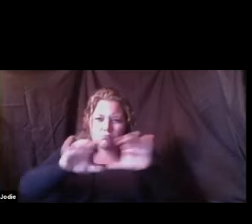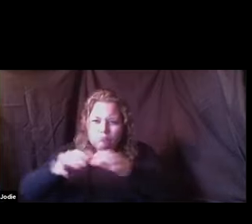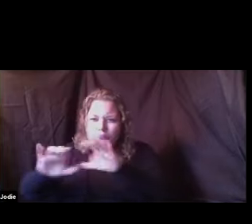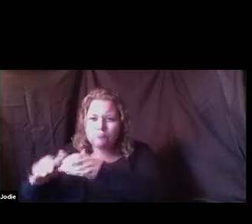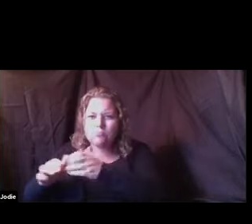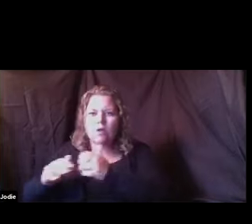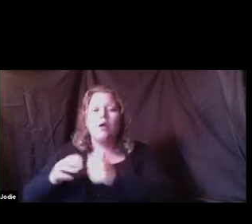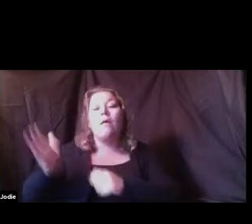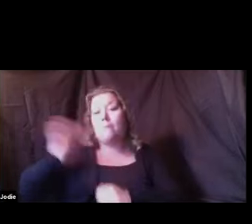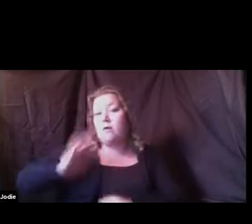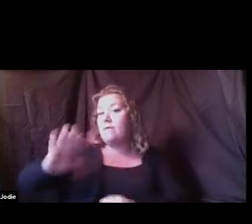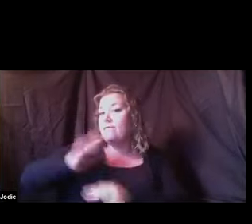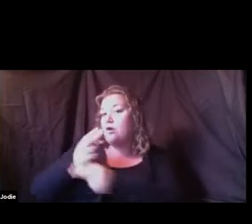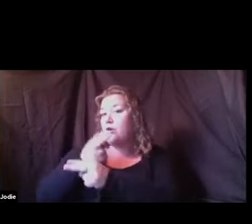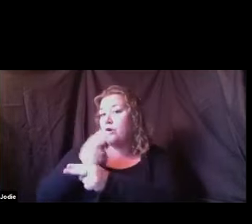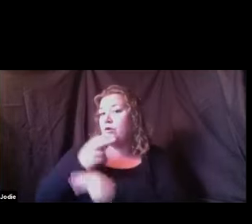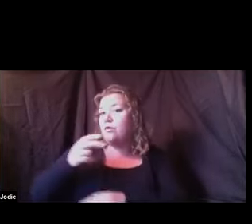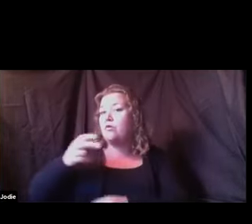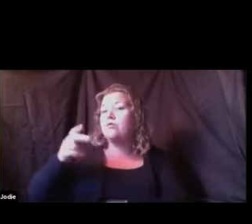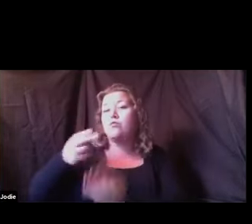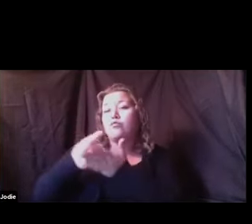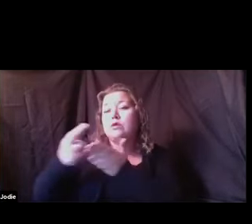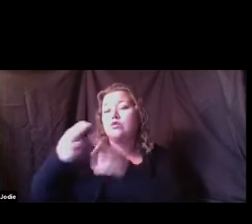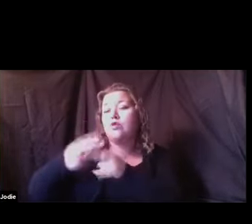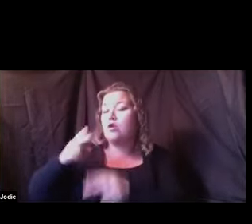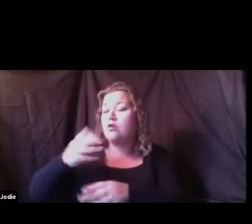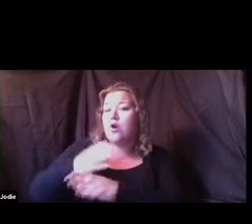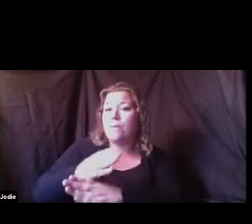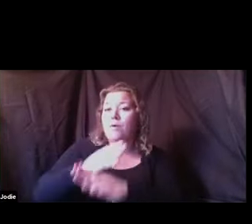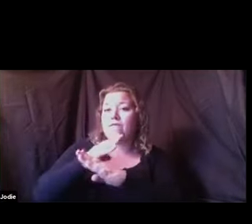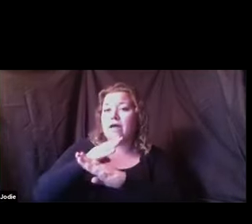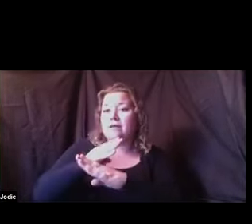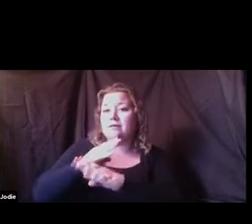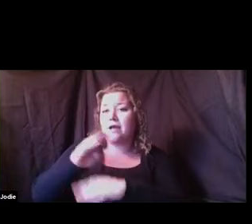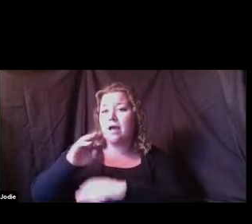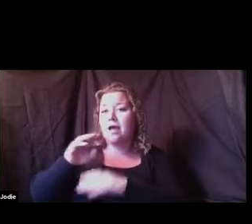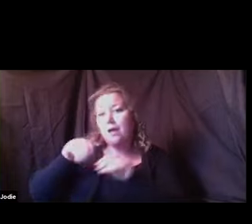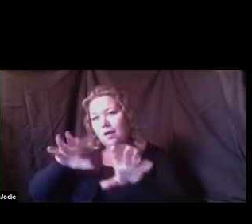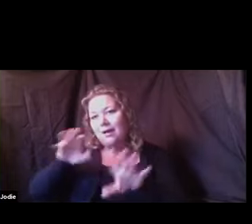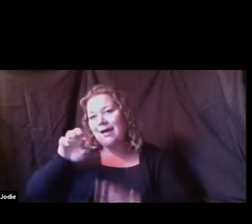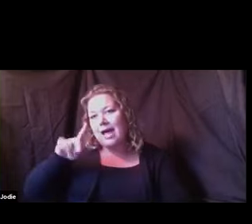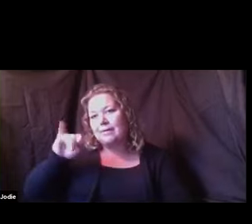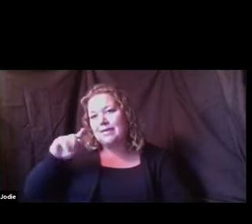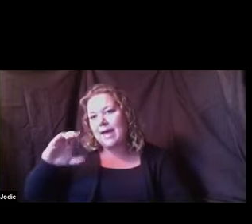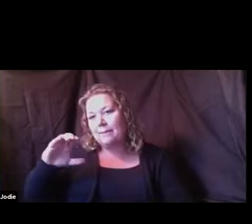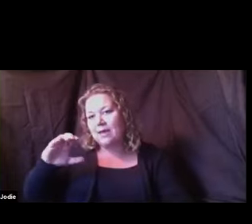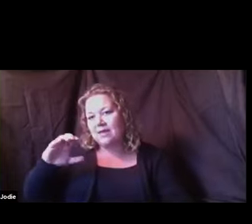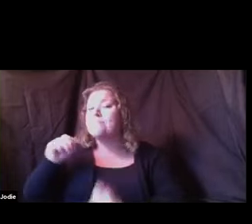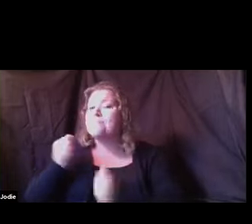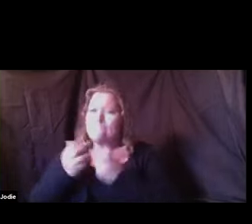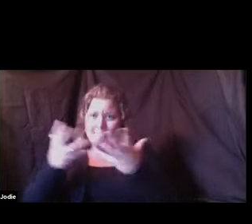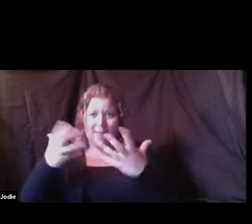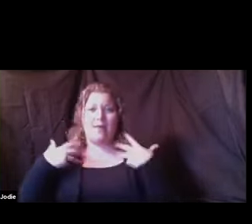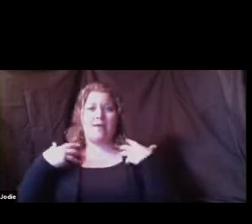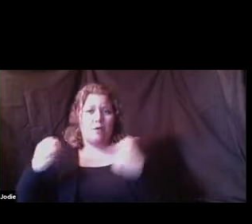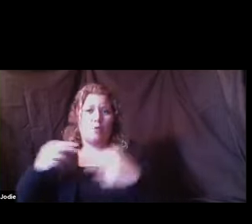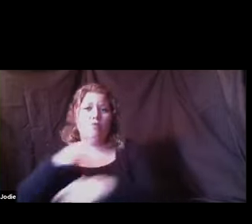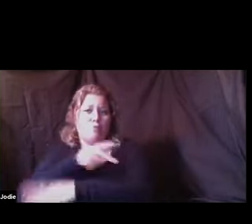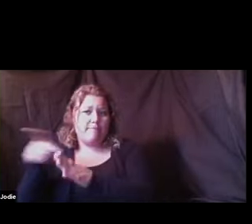which is an important resource that many public health professionals value because